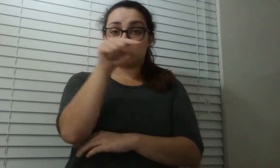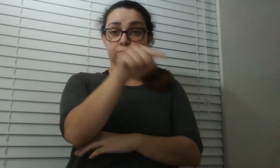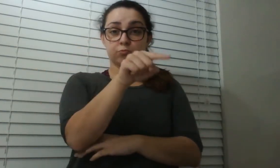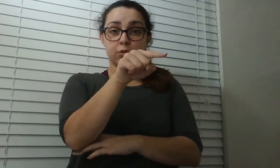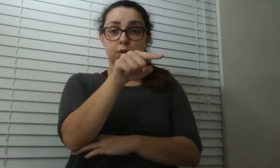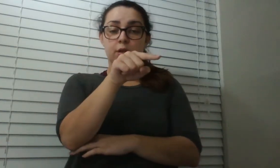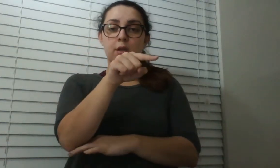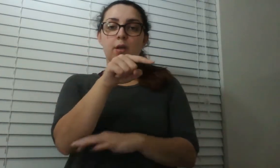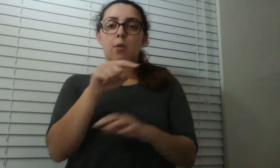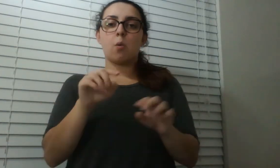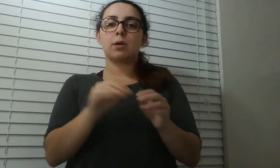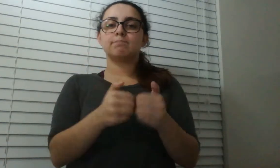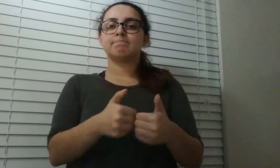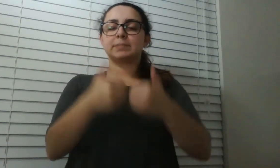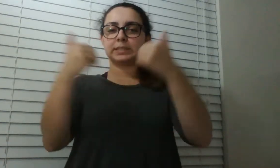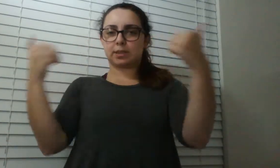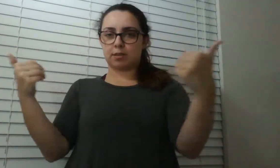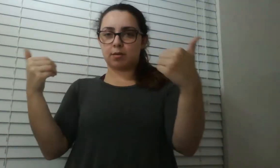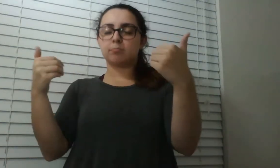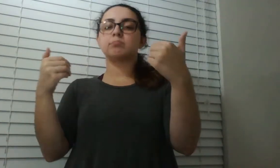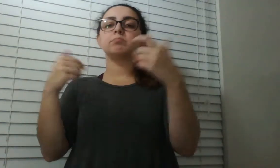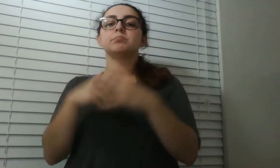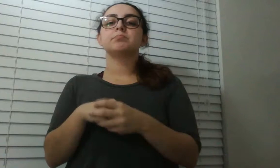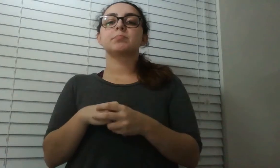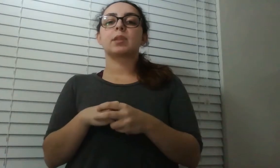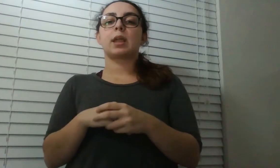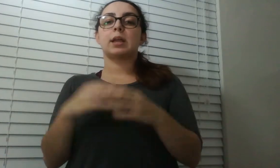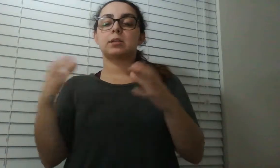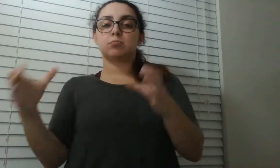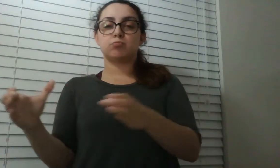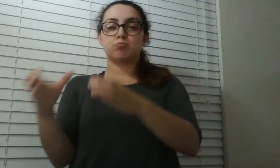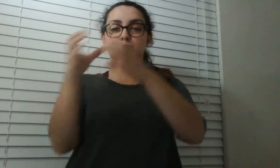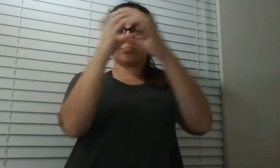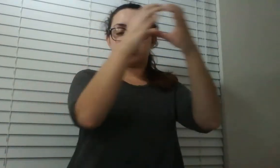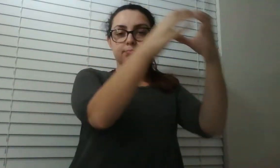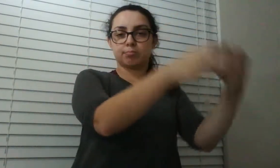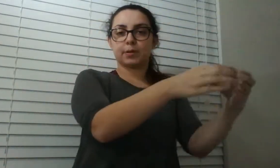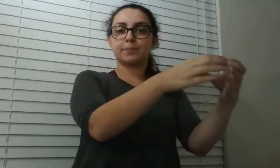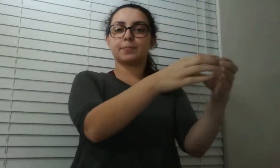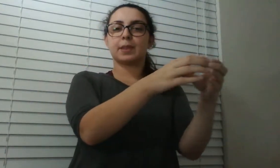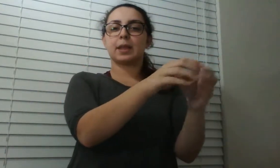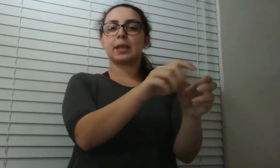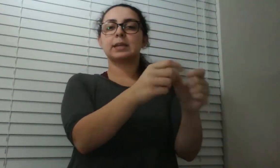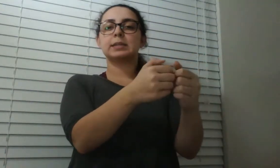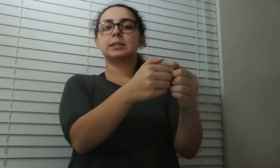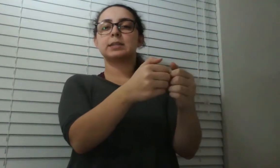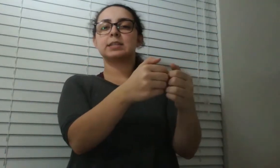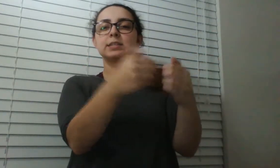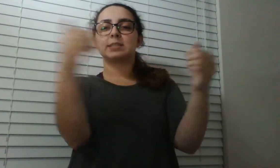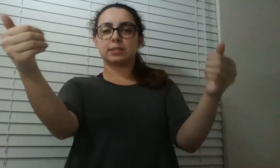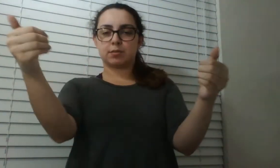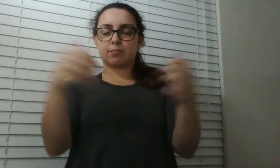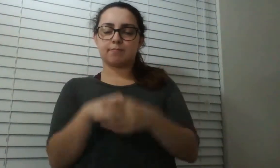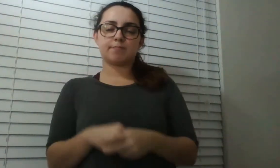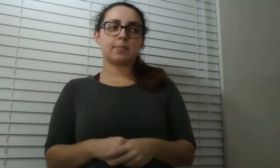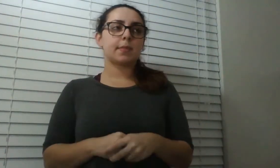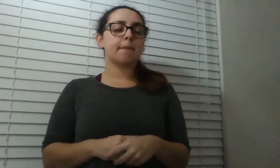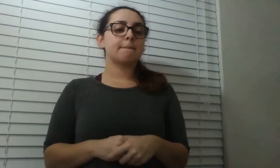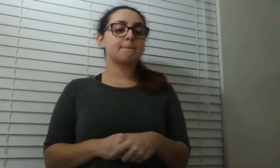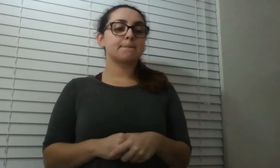fighting? No, it's normal. We weren't fighting at all. It's one of the great things about being out together is that there's an ease with that. So separating